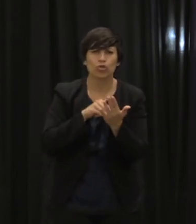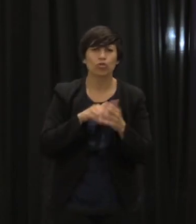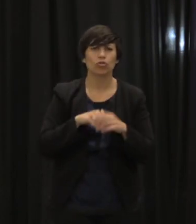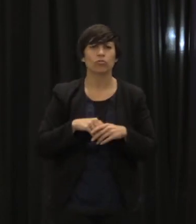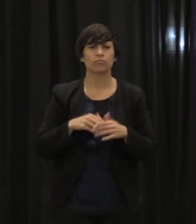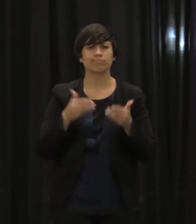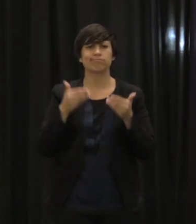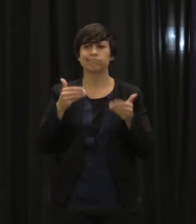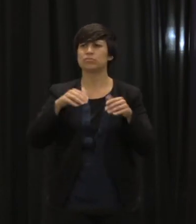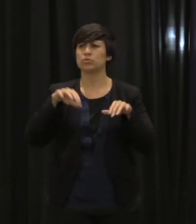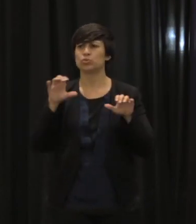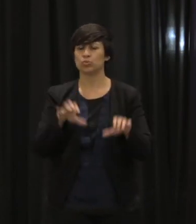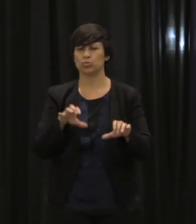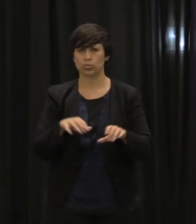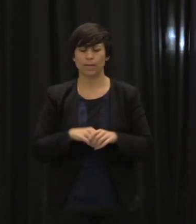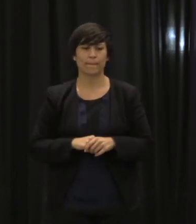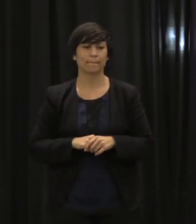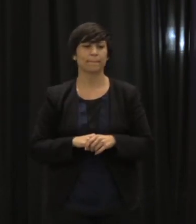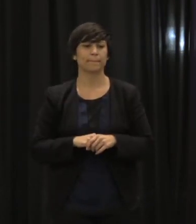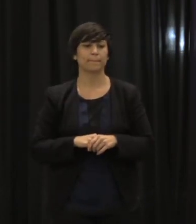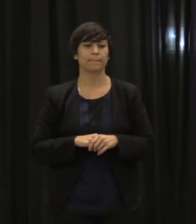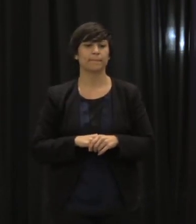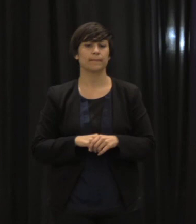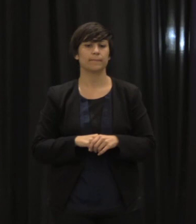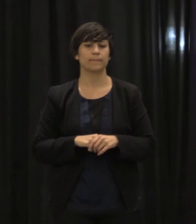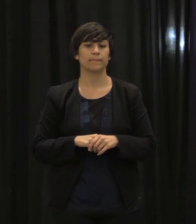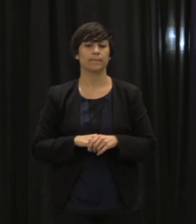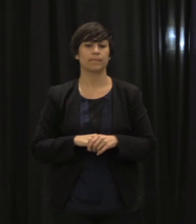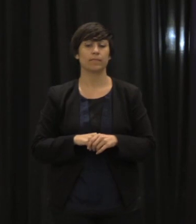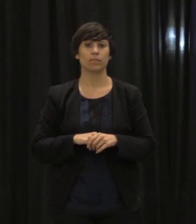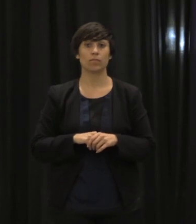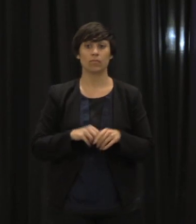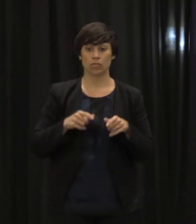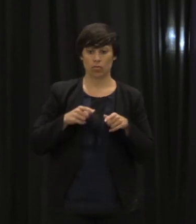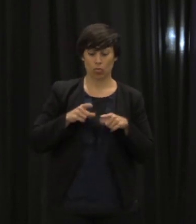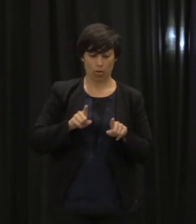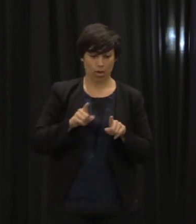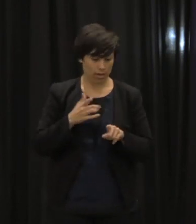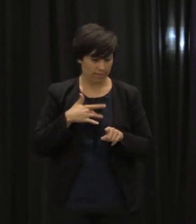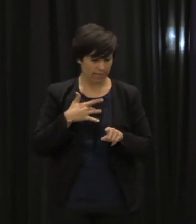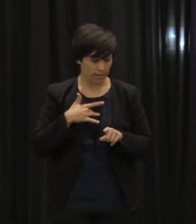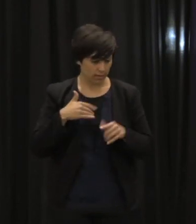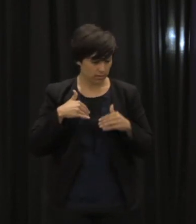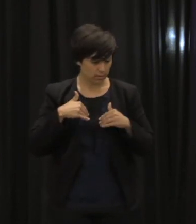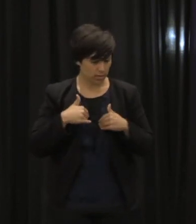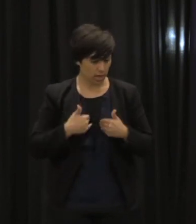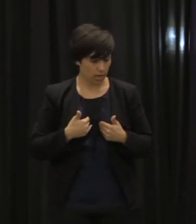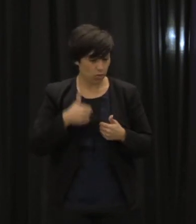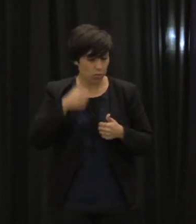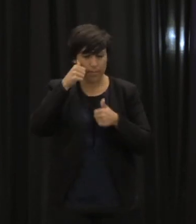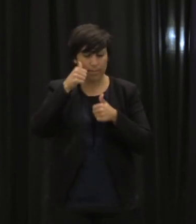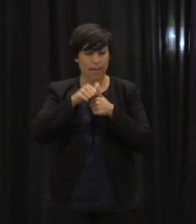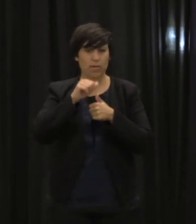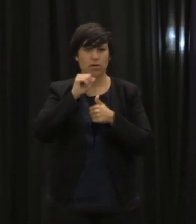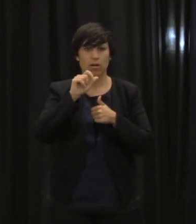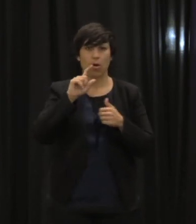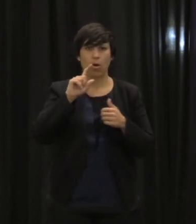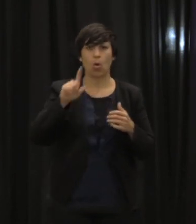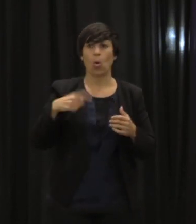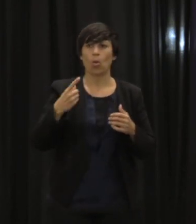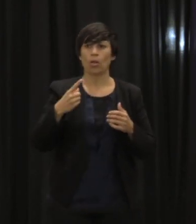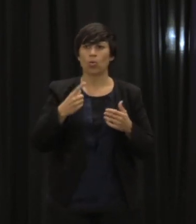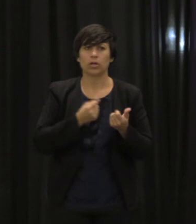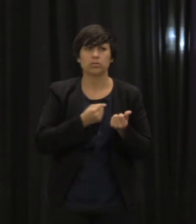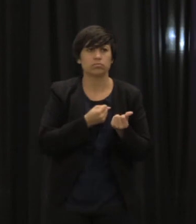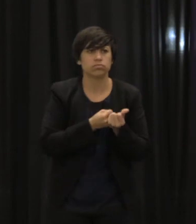Go do. And when tired, remember that you are not the only one spearheading this.